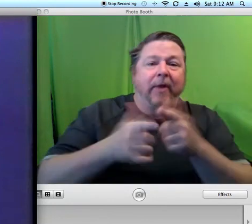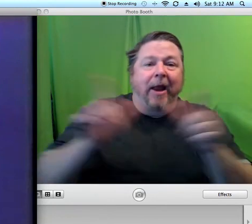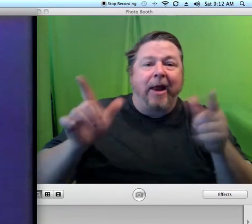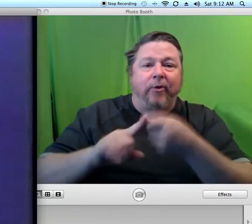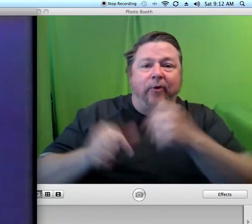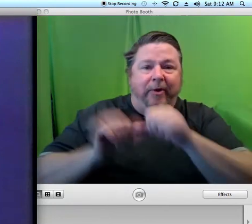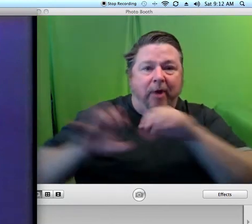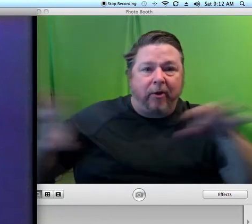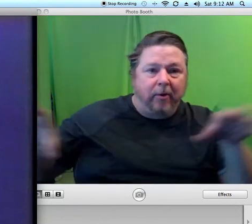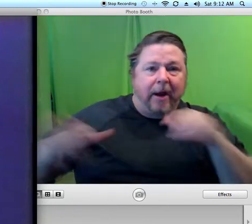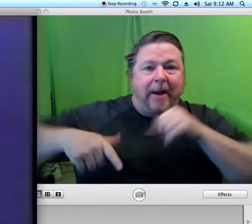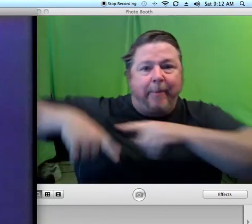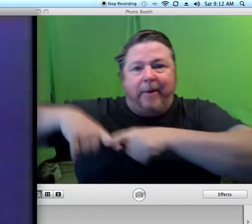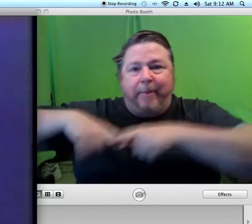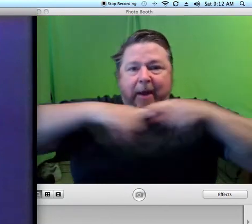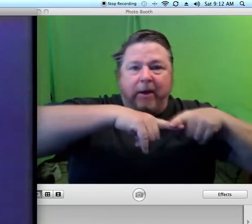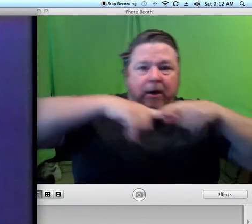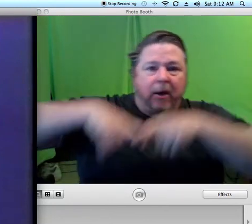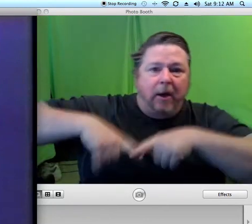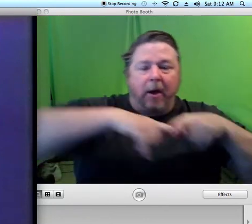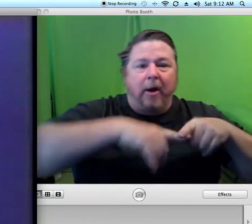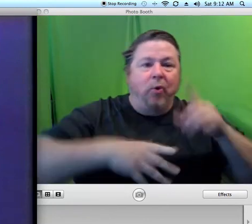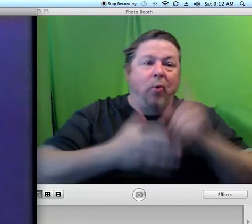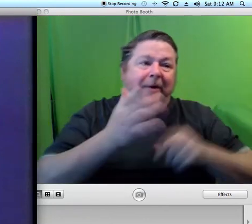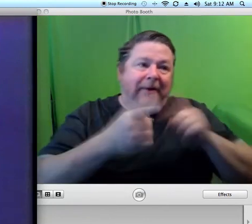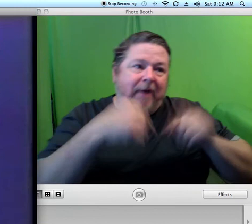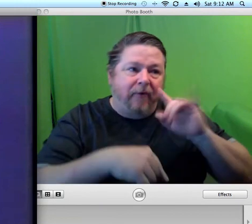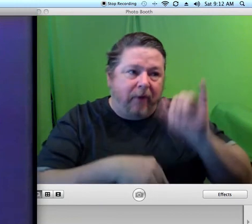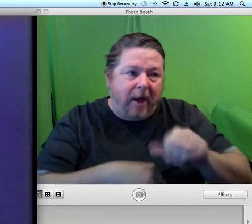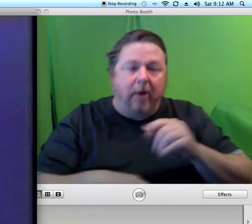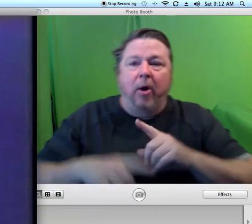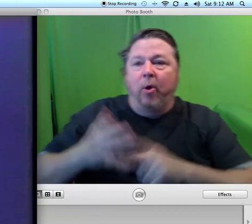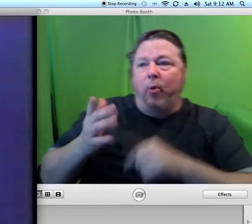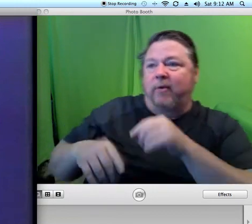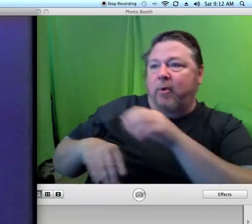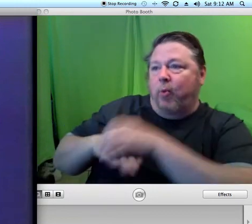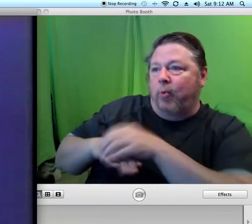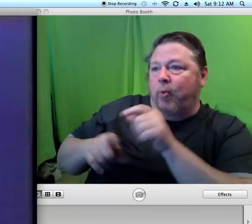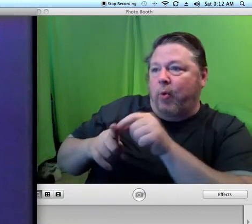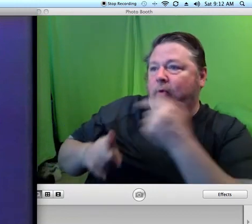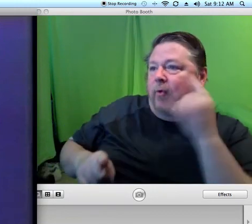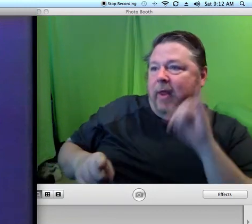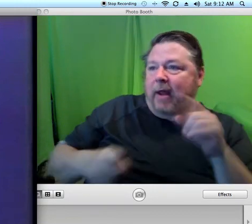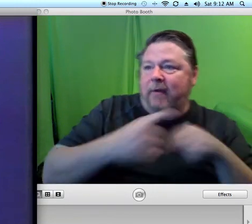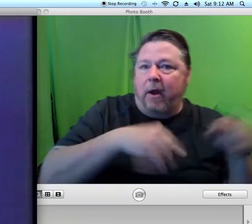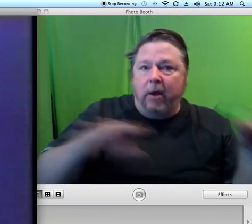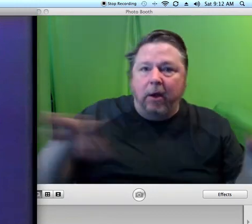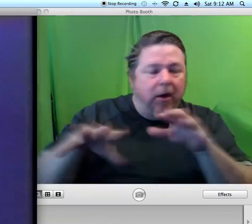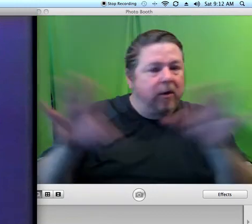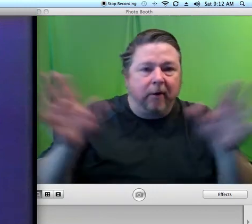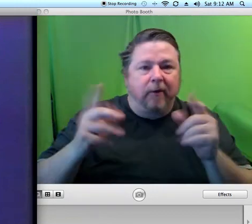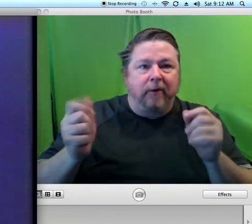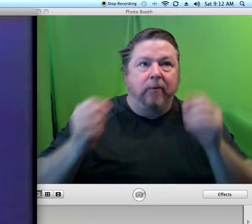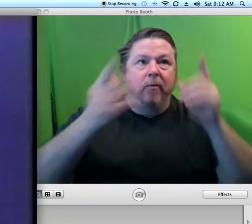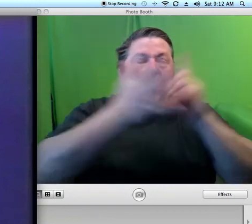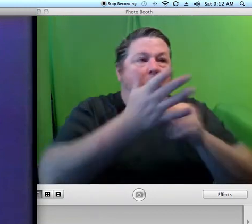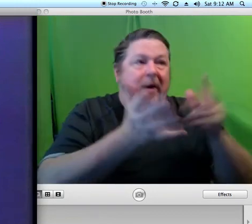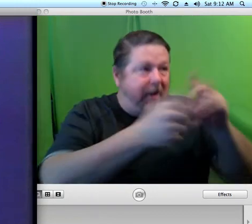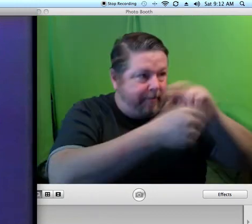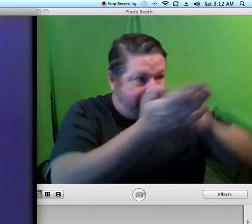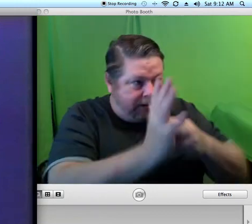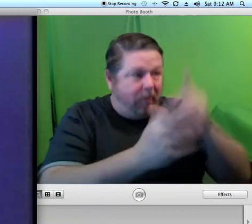the languages from each other and not be dependent on what's the sign for that, what's the word for that sign. You just,